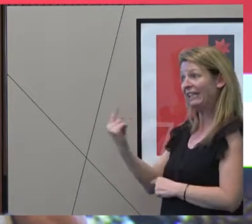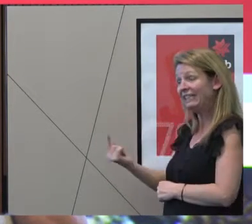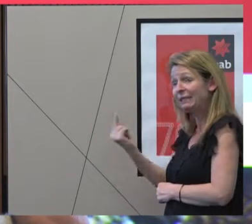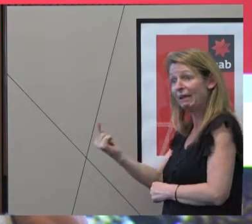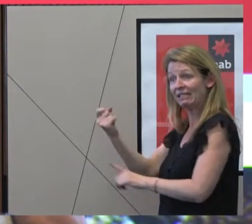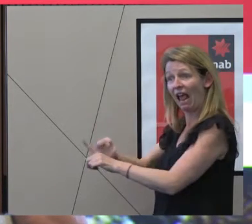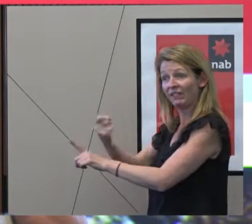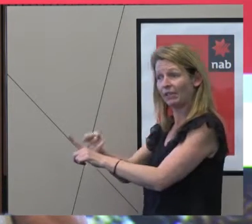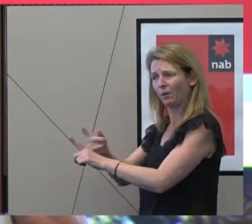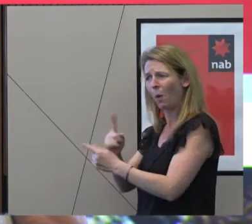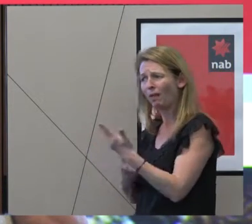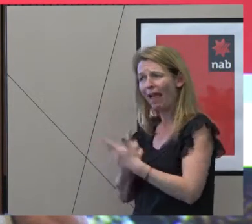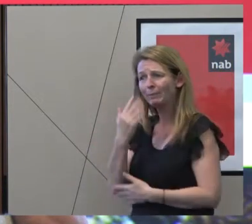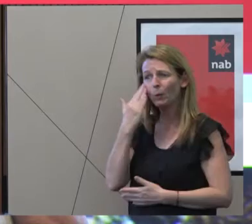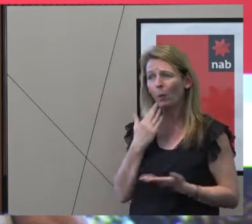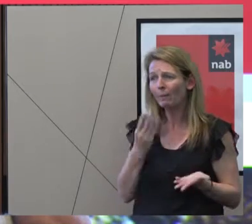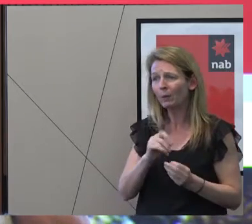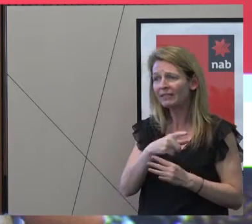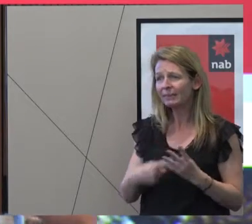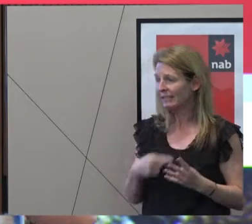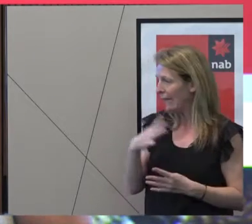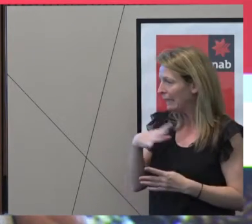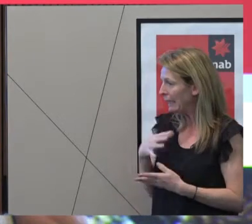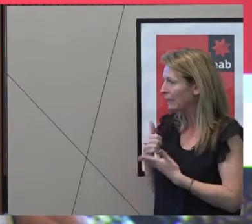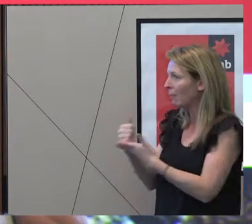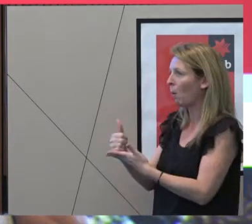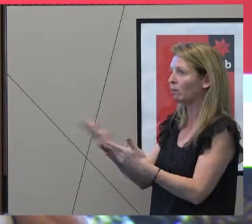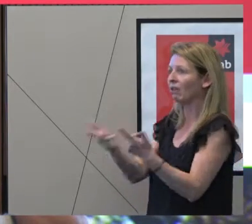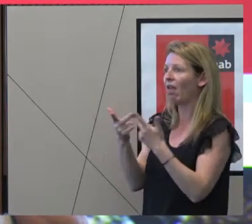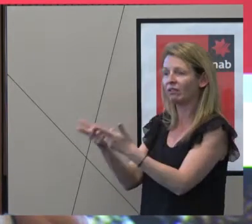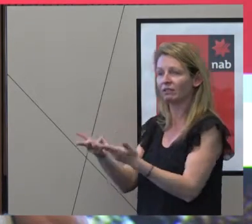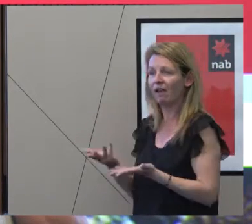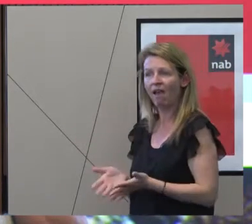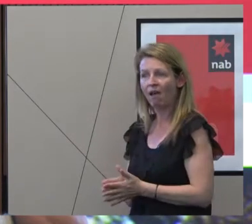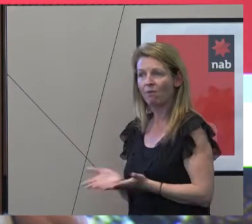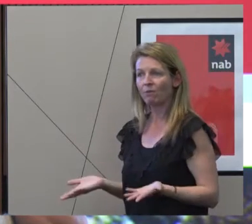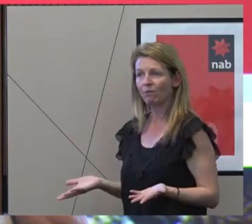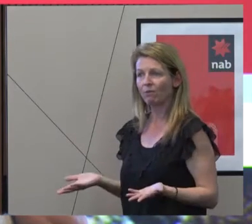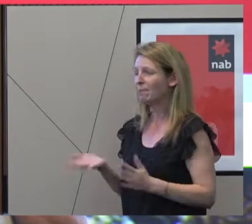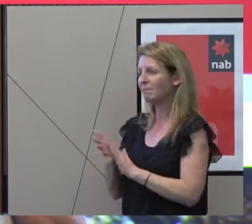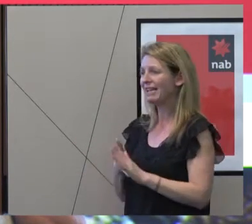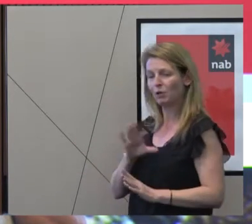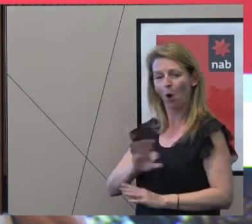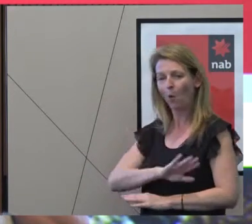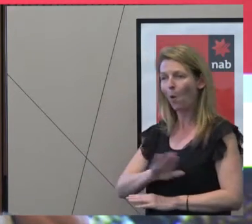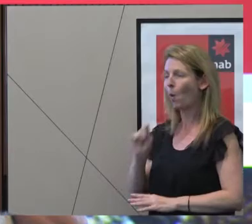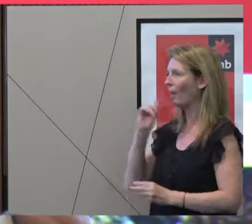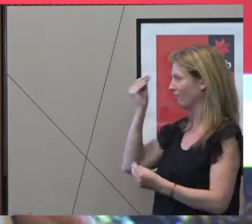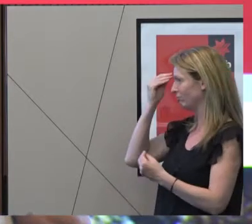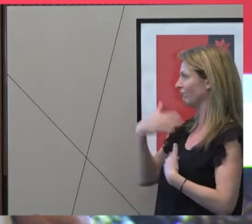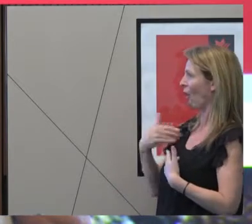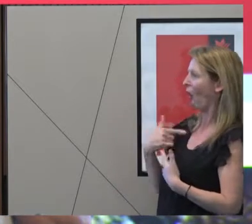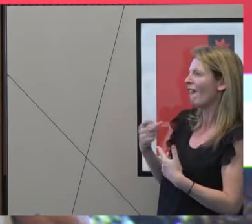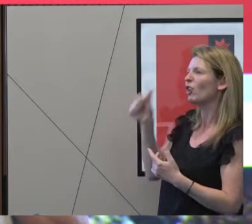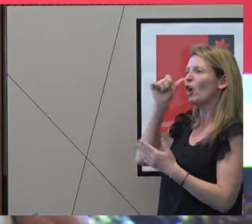what's going to happen to women with disabilities if they need support from elsewhere? They're not all going to be informed or able